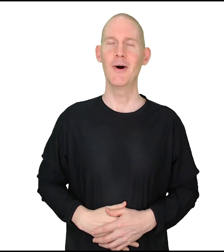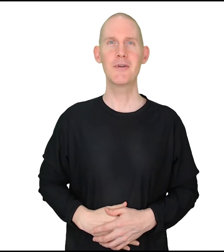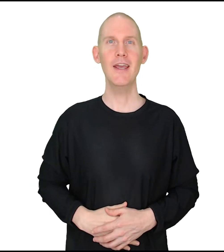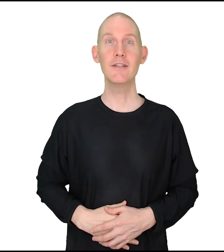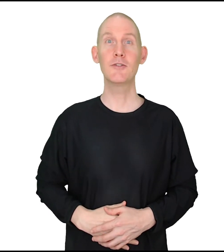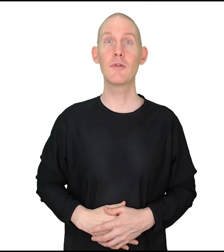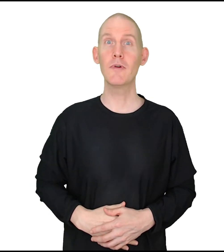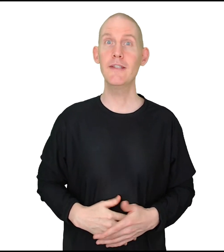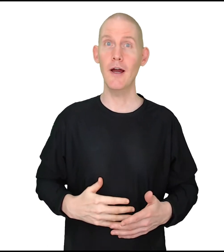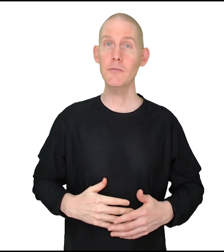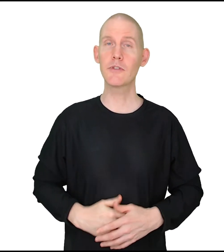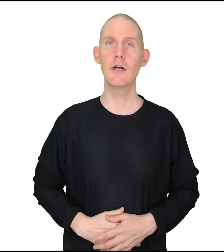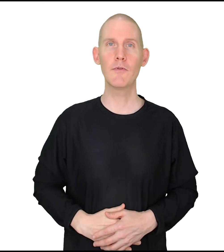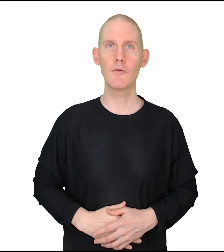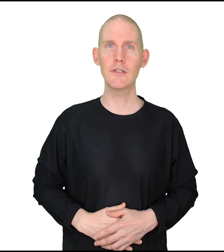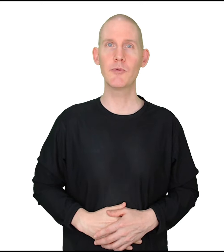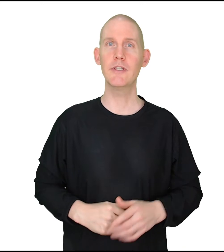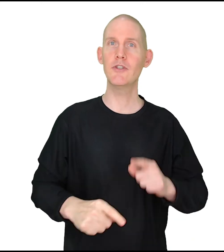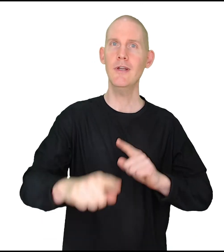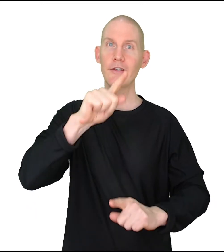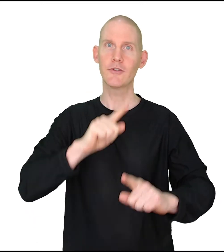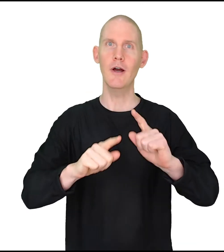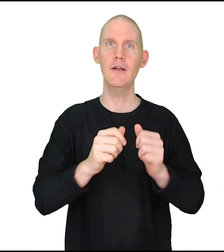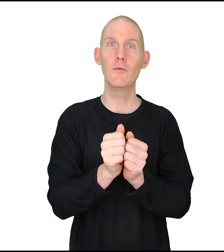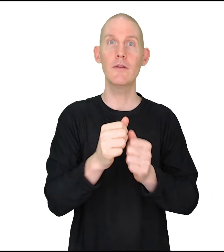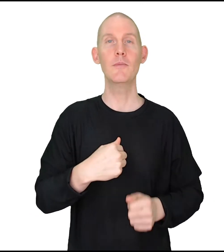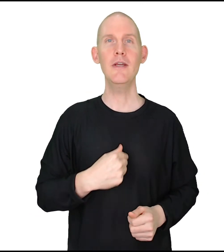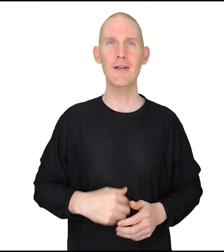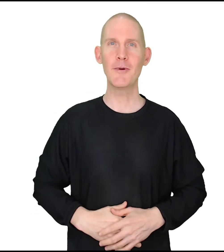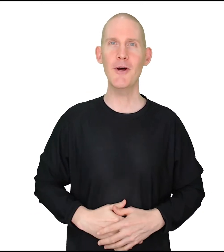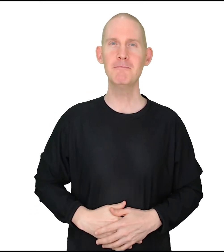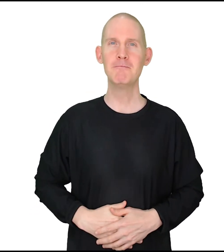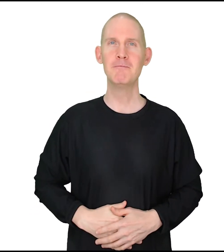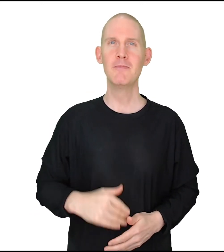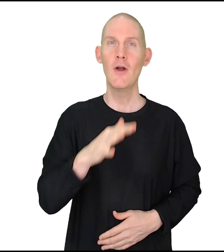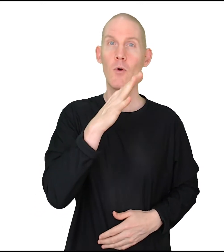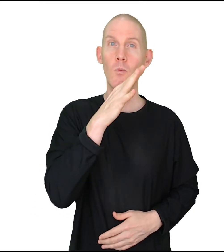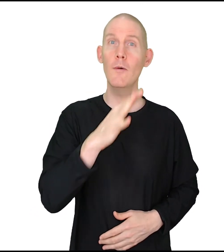Okay, let's do it 3 times, starting from the rest position. Sign with me. Here we go. Woman.